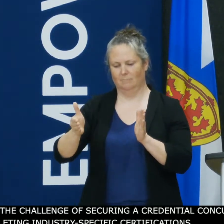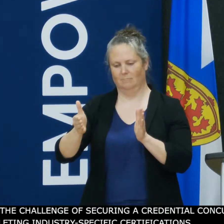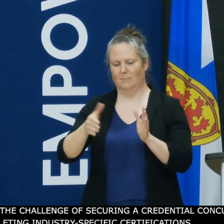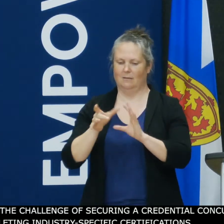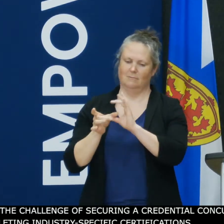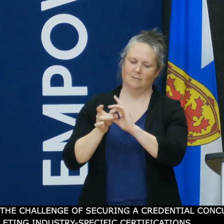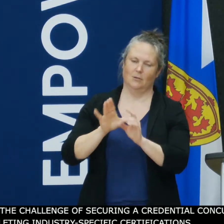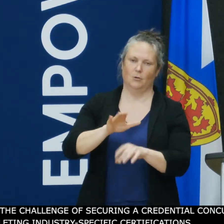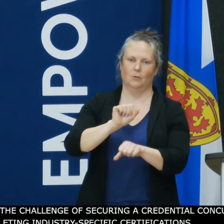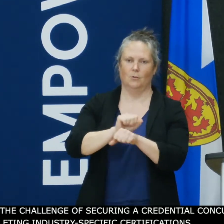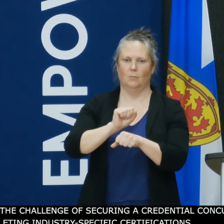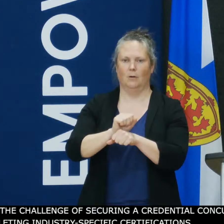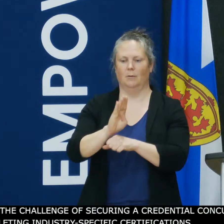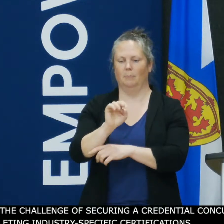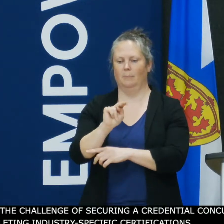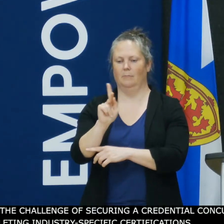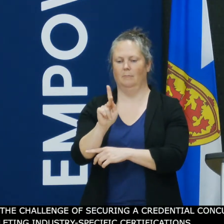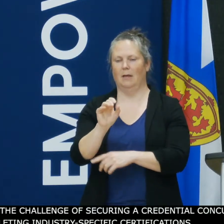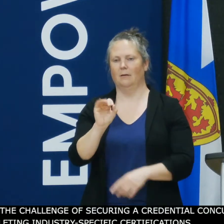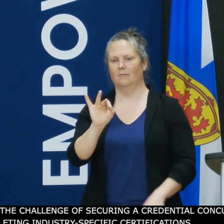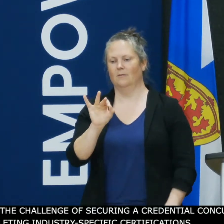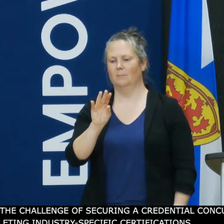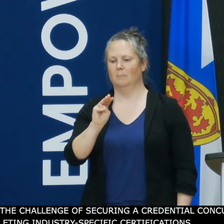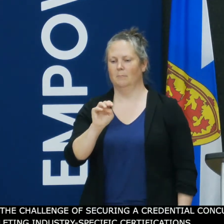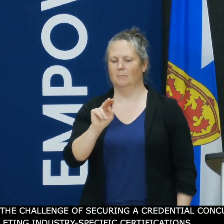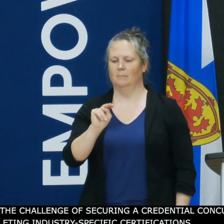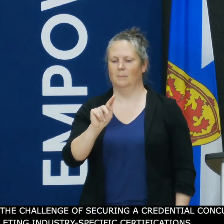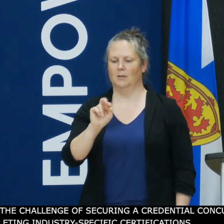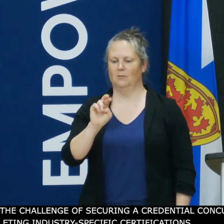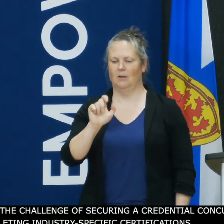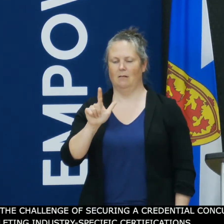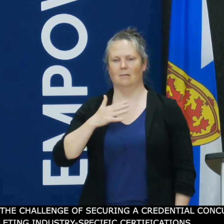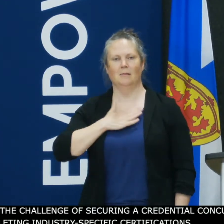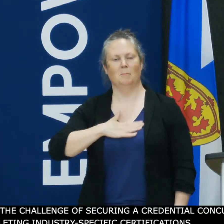Montreal, please help me welcome Alicia.